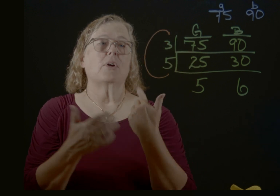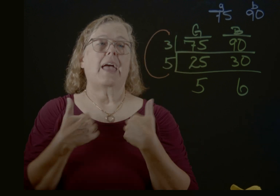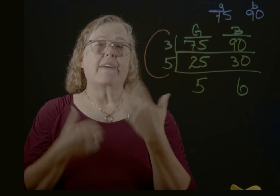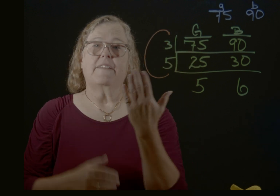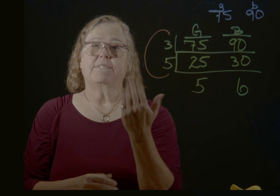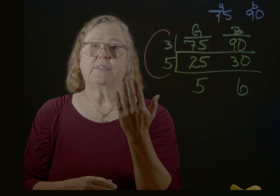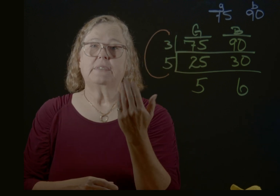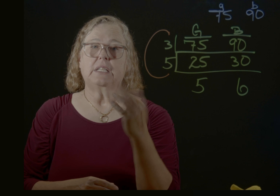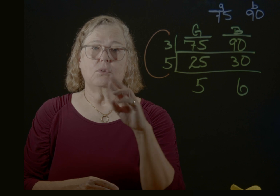GCF, which is 15.